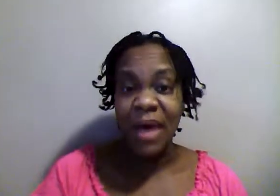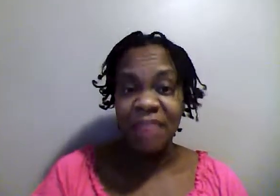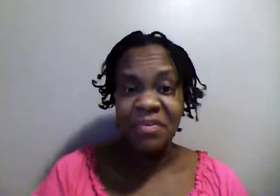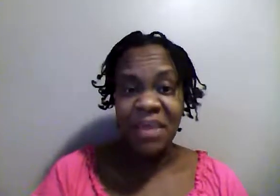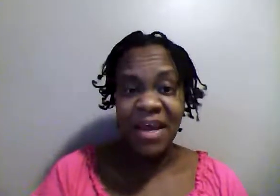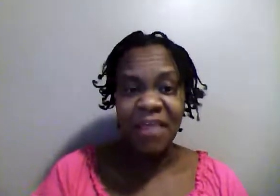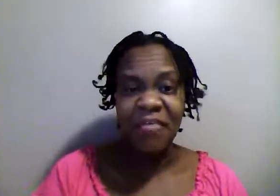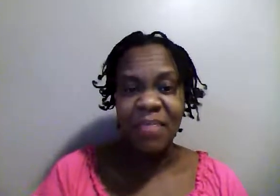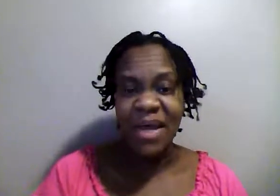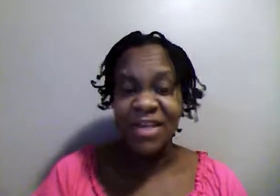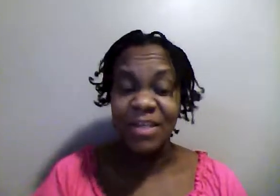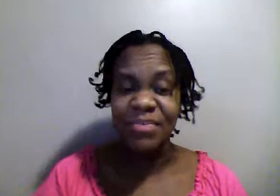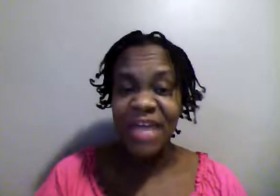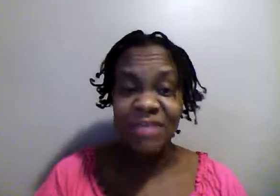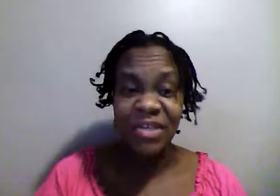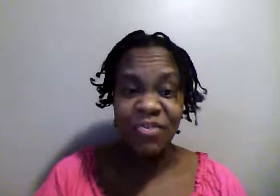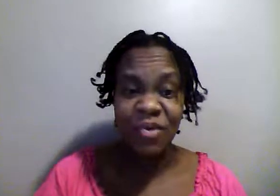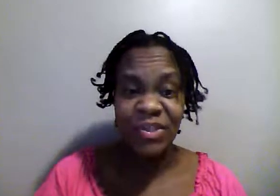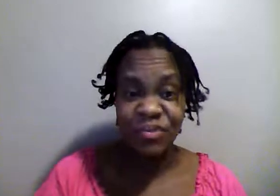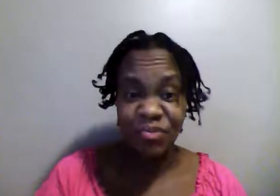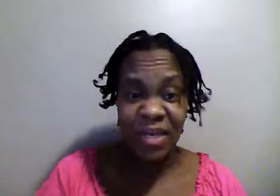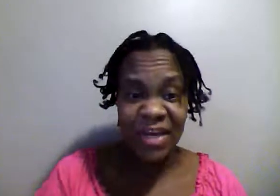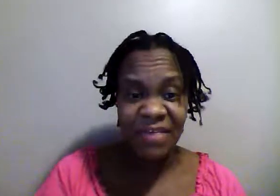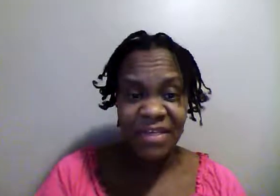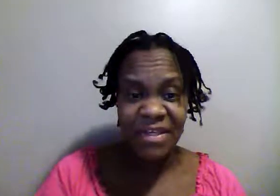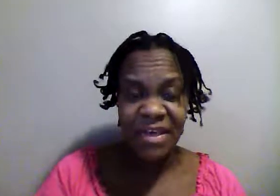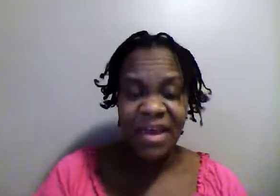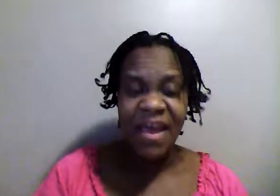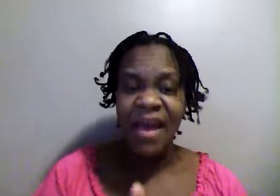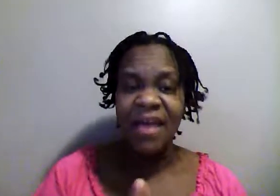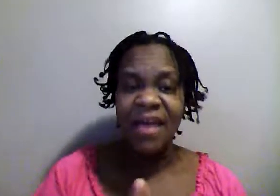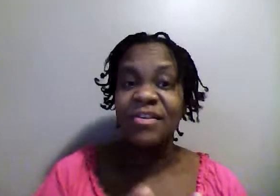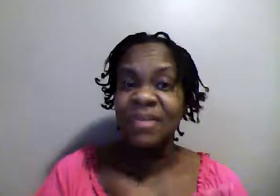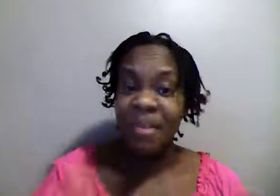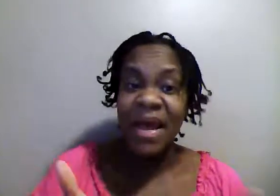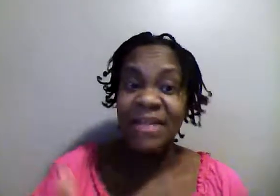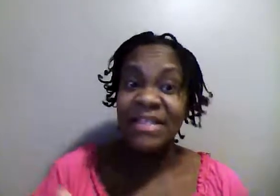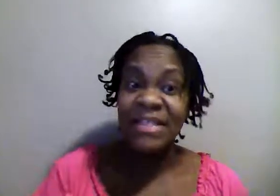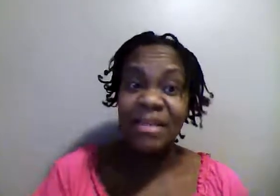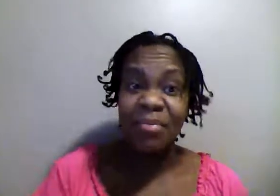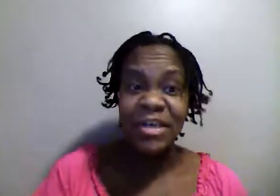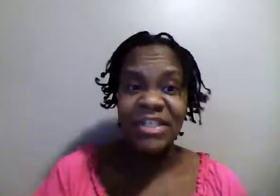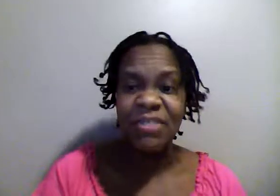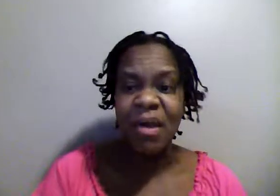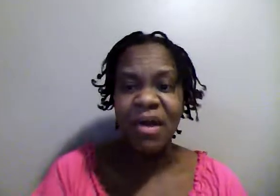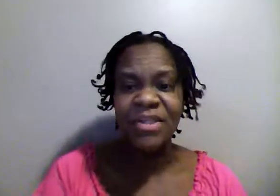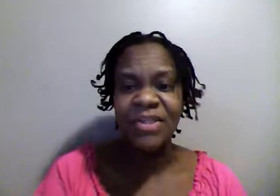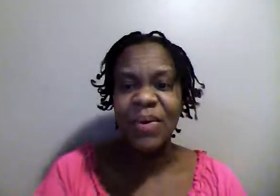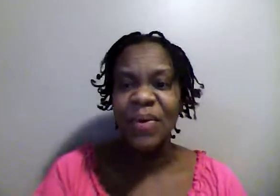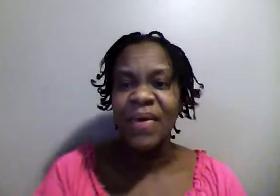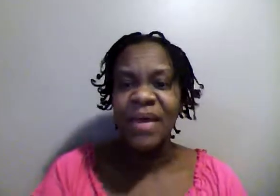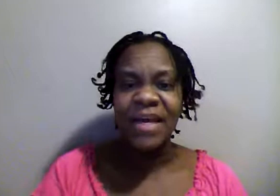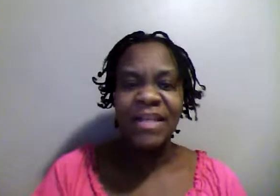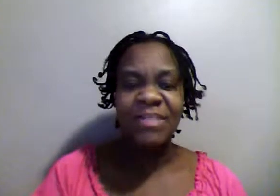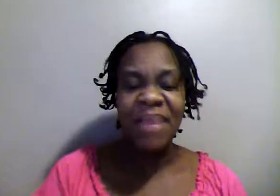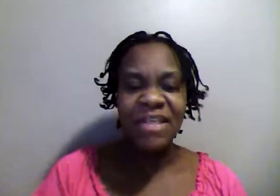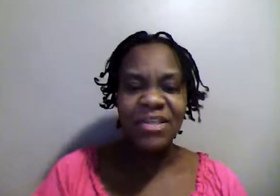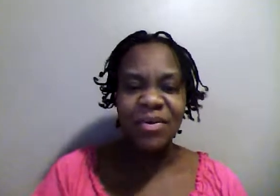to be careful because sometimes it grows true leaves and the plant is still pretty small. So it is best to